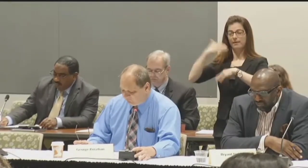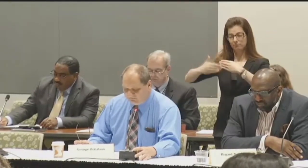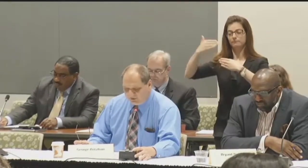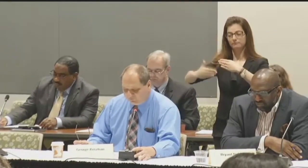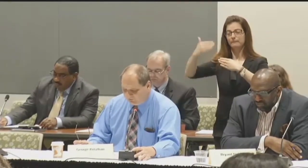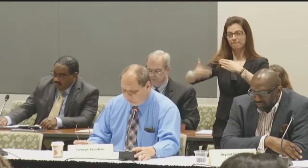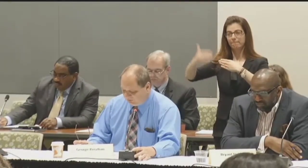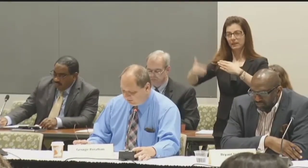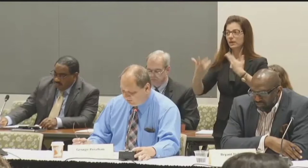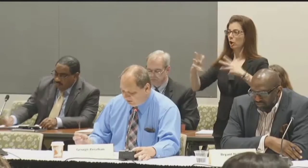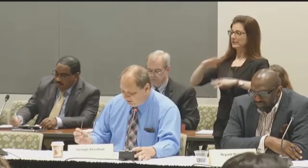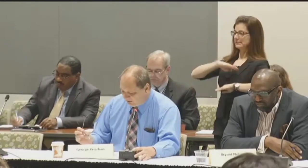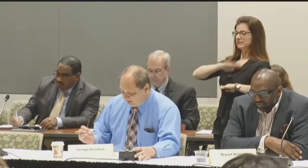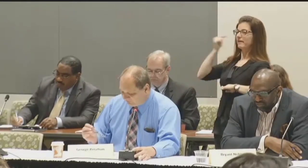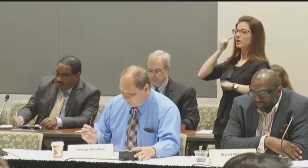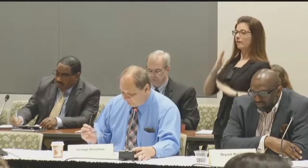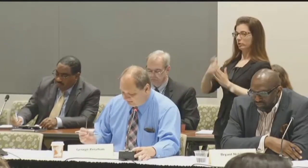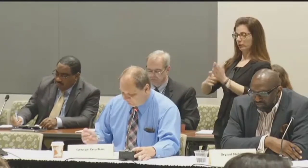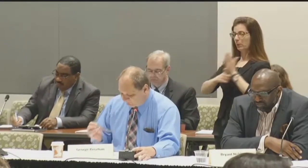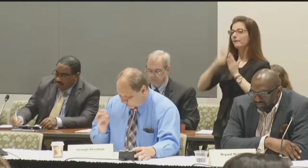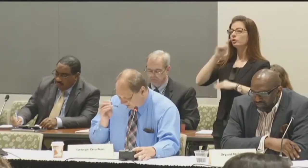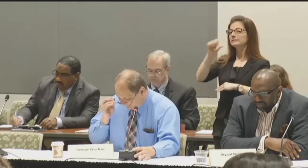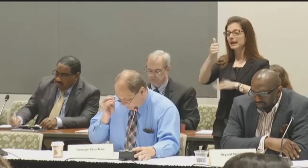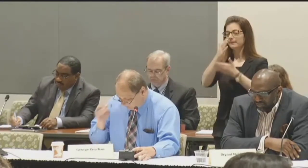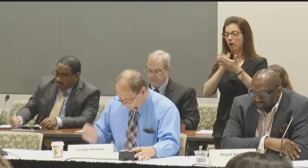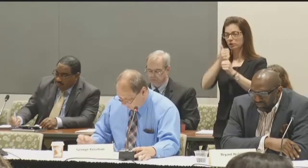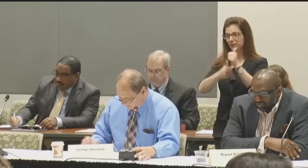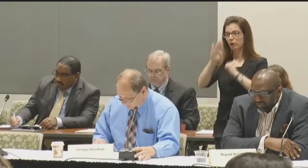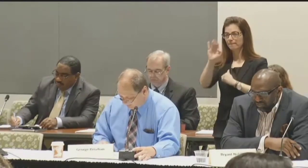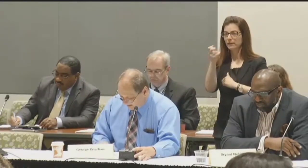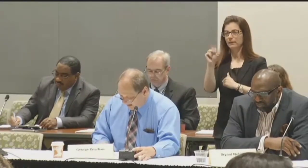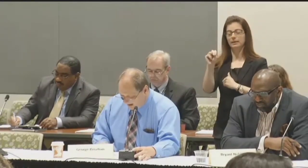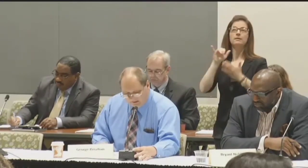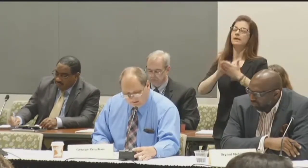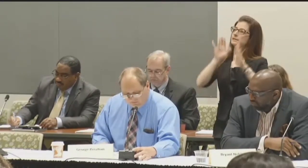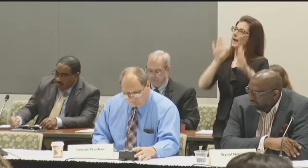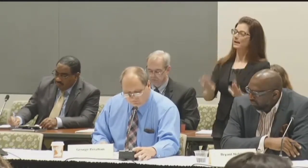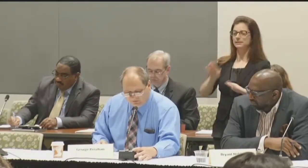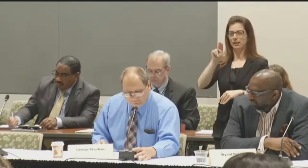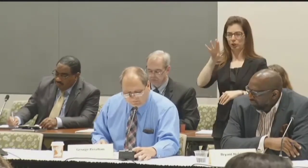of 10 parts per billion. So that's excellent news right there.